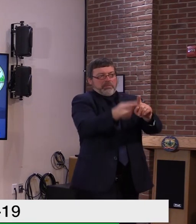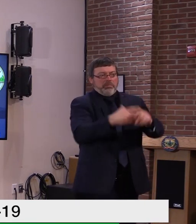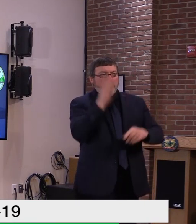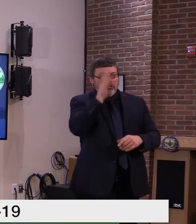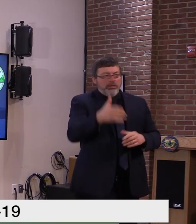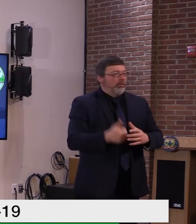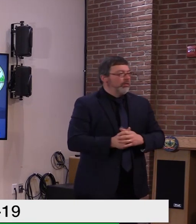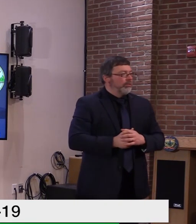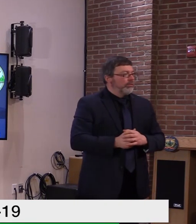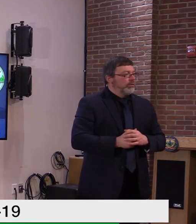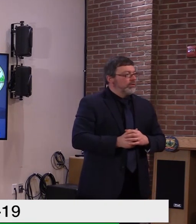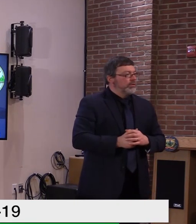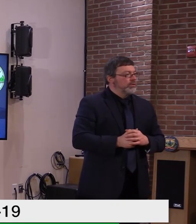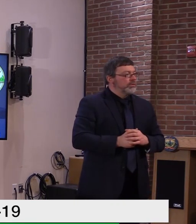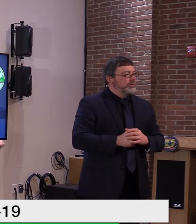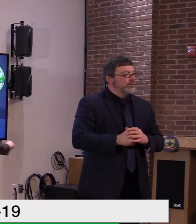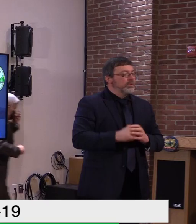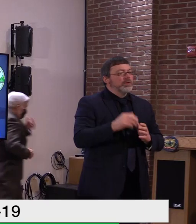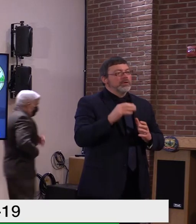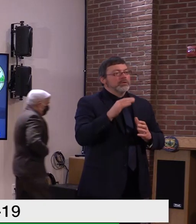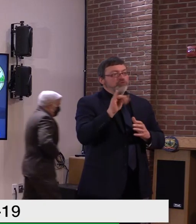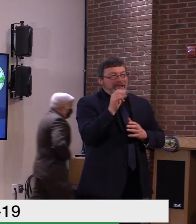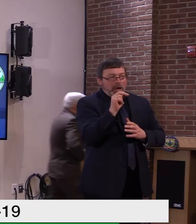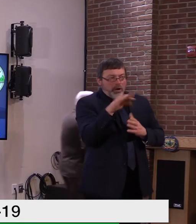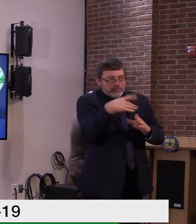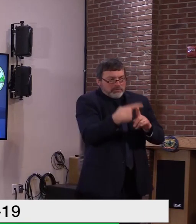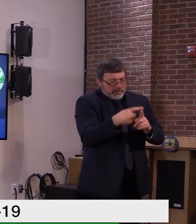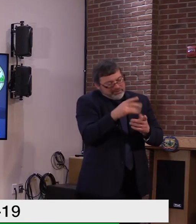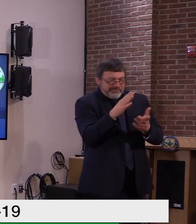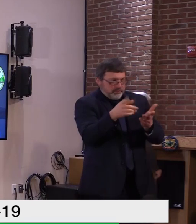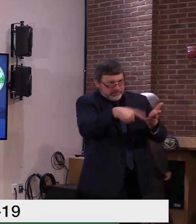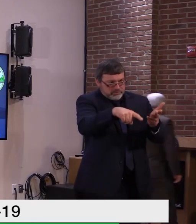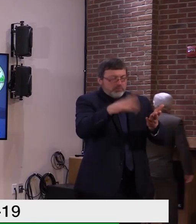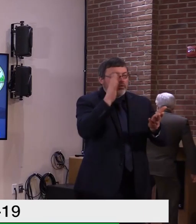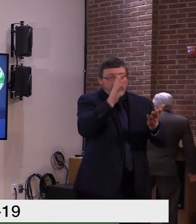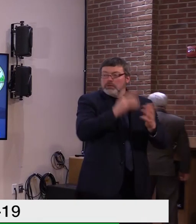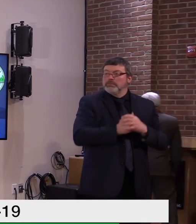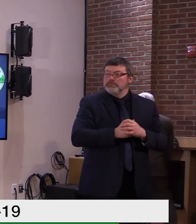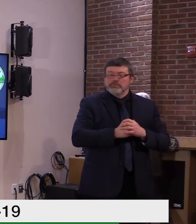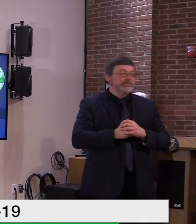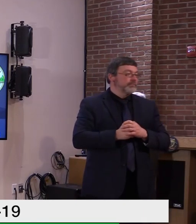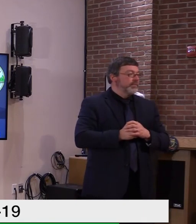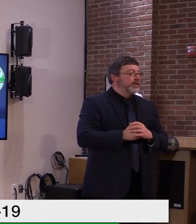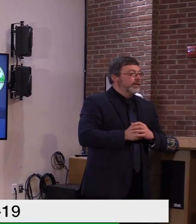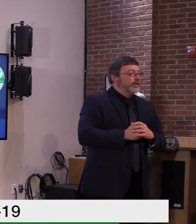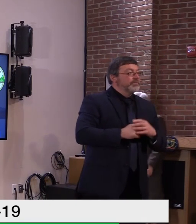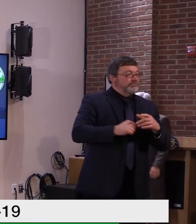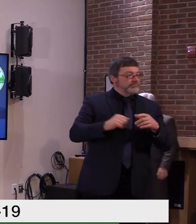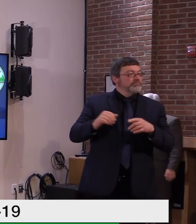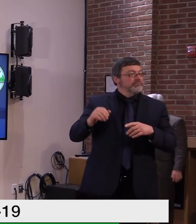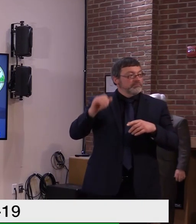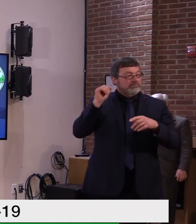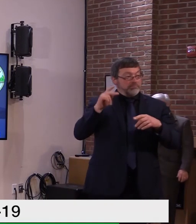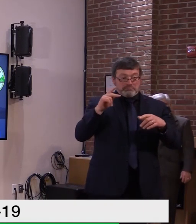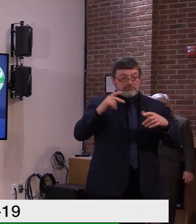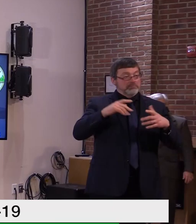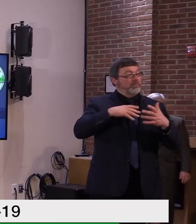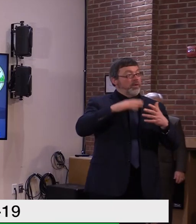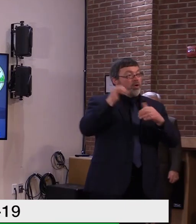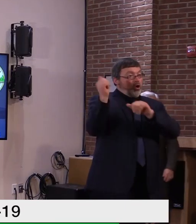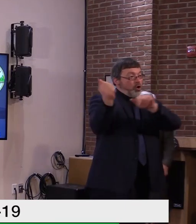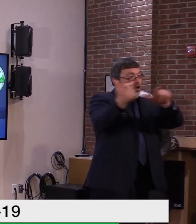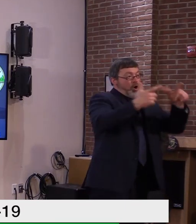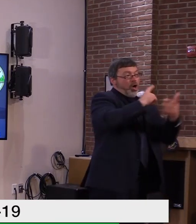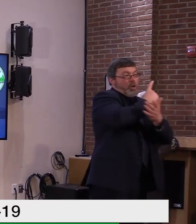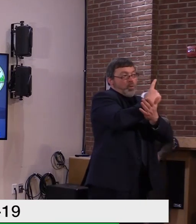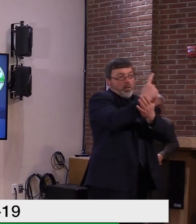Thank you. That gets us through the queue. I am going to go back through those who have said they have a second